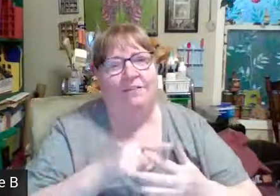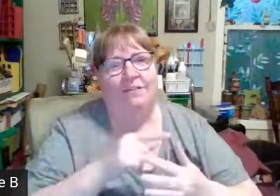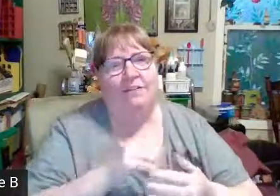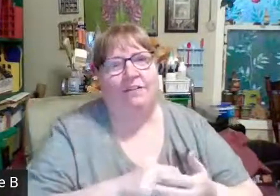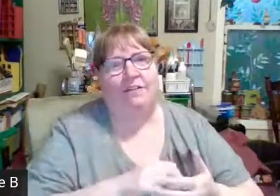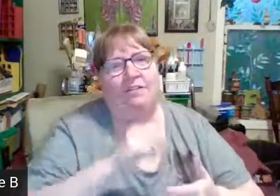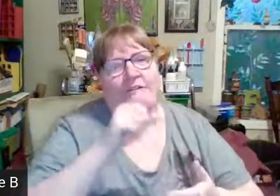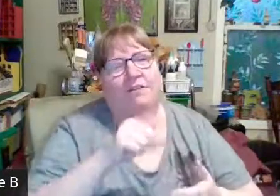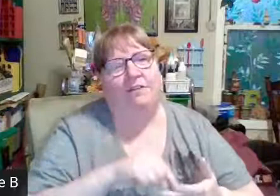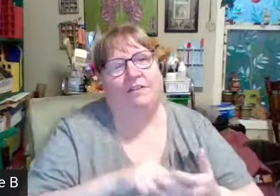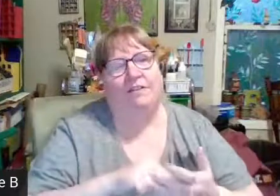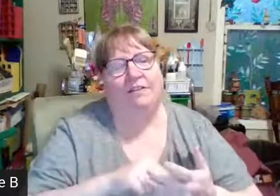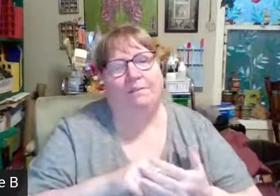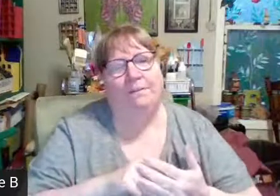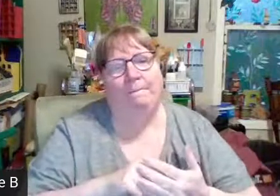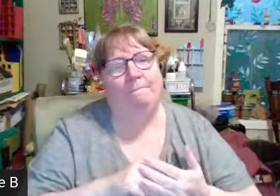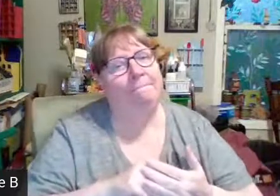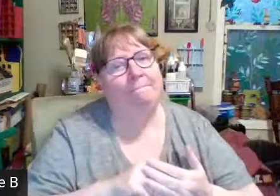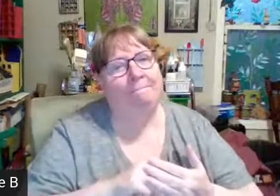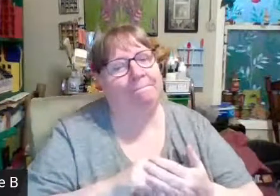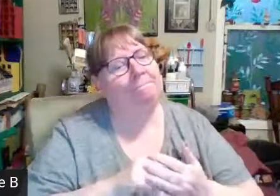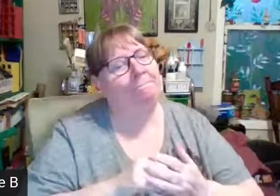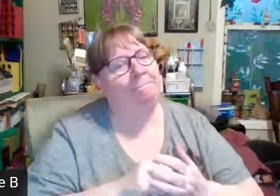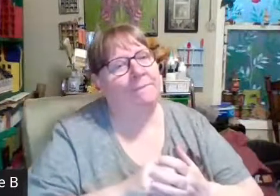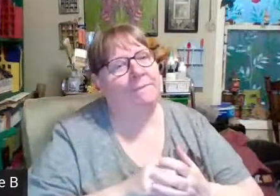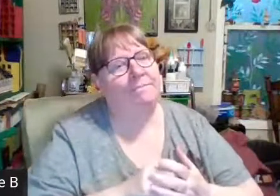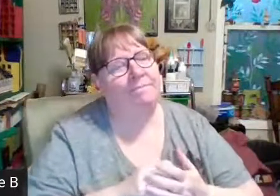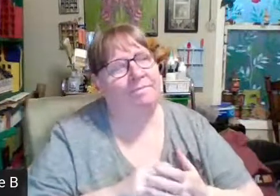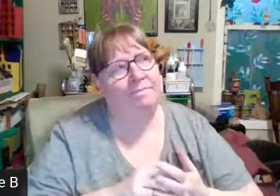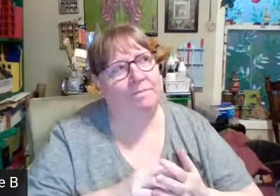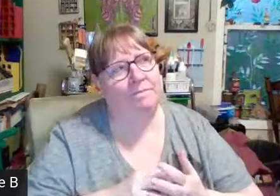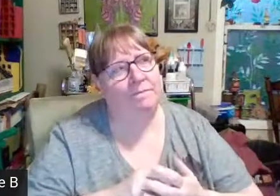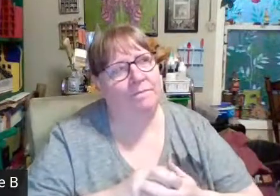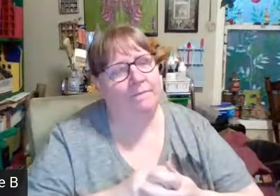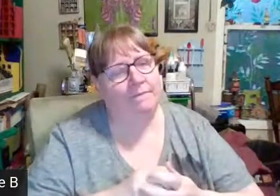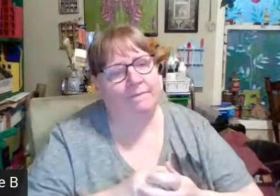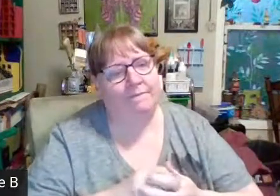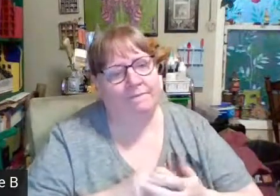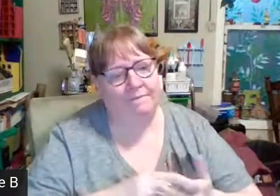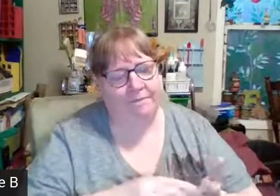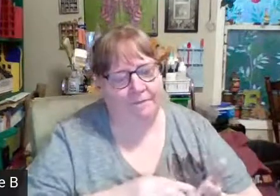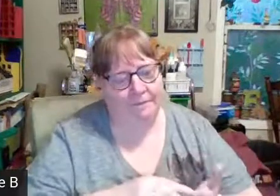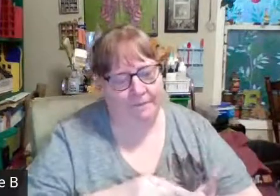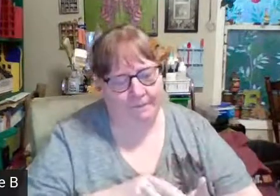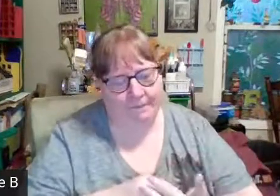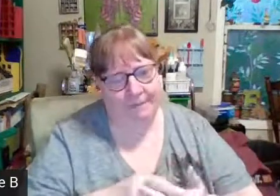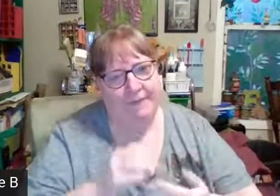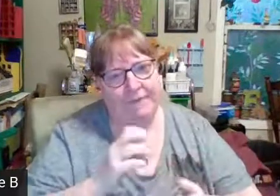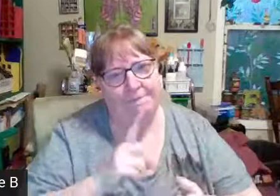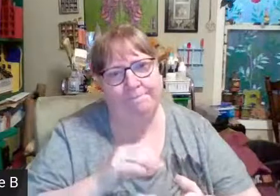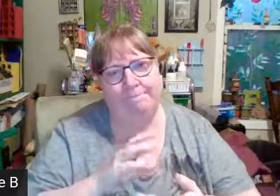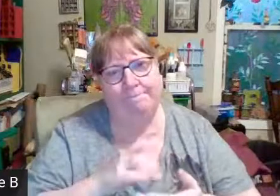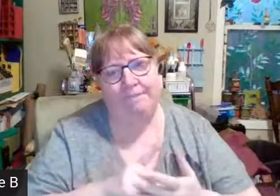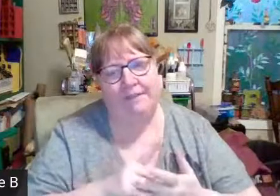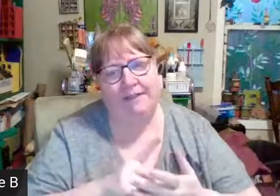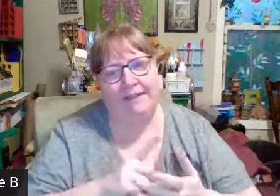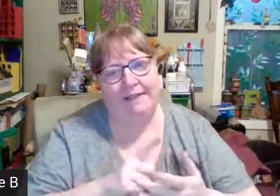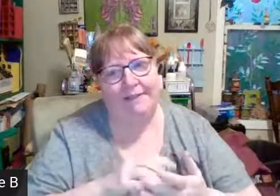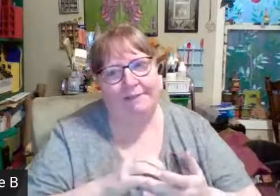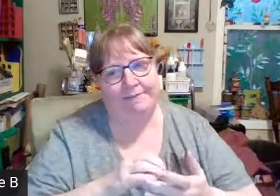between Kim and I that we have it guided on month to month. And Jean Peter, hers, you can always tell which month Jean Peter's